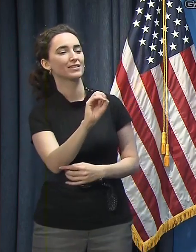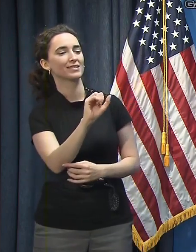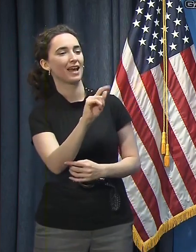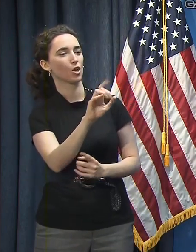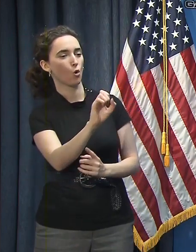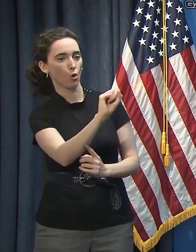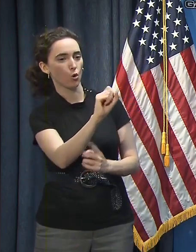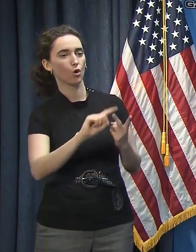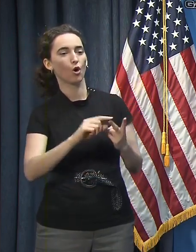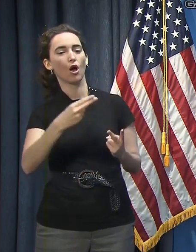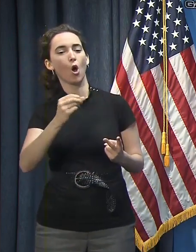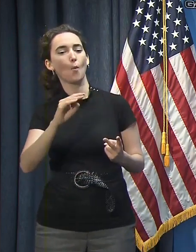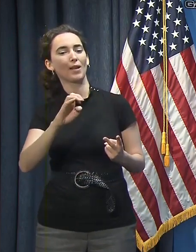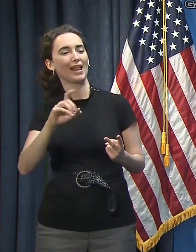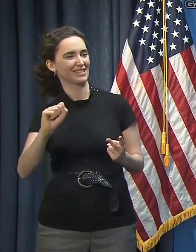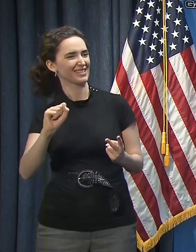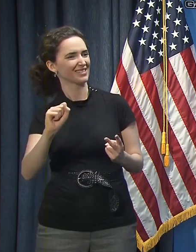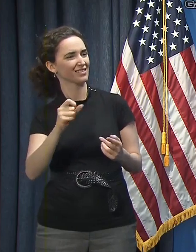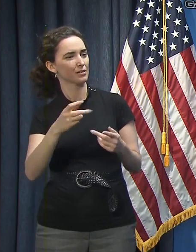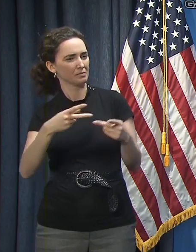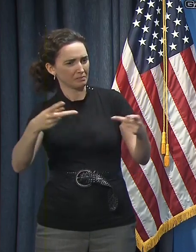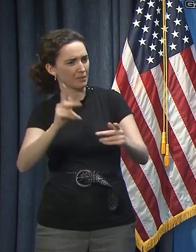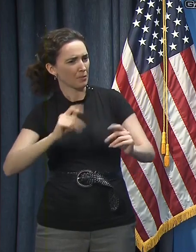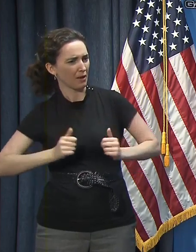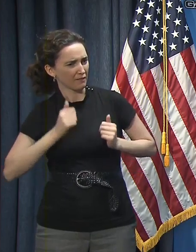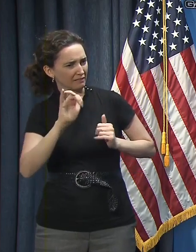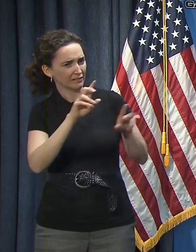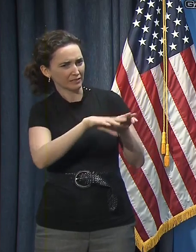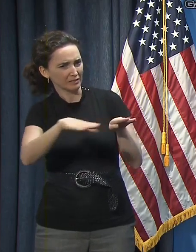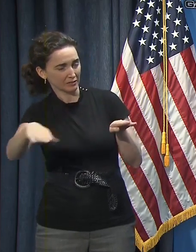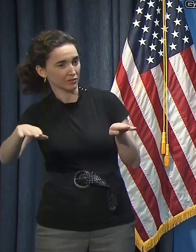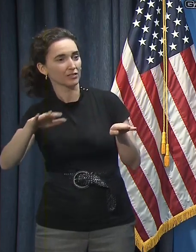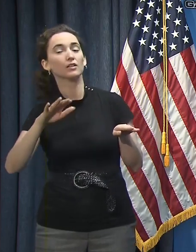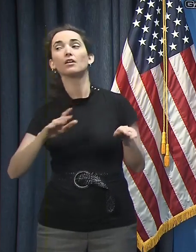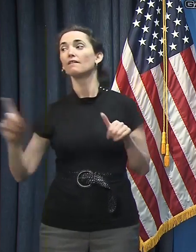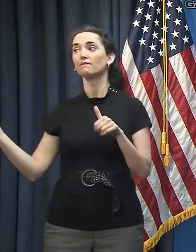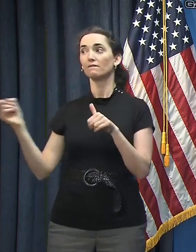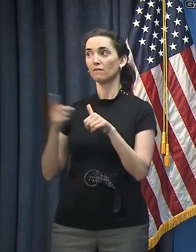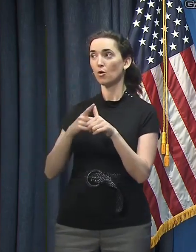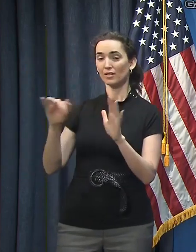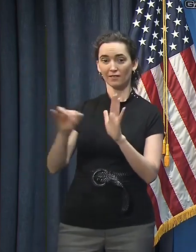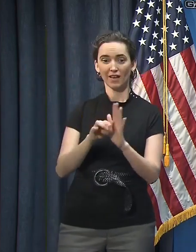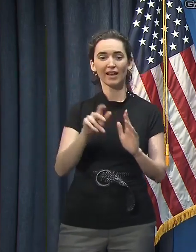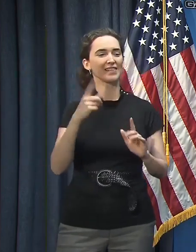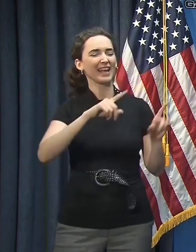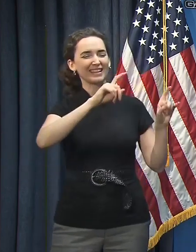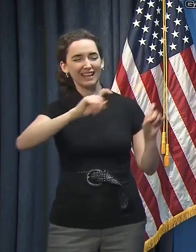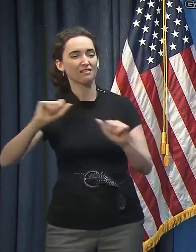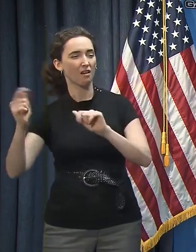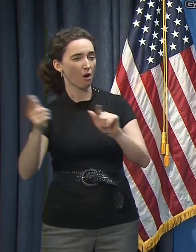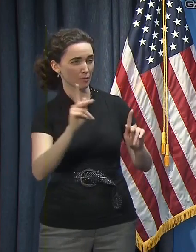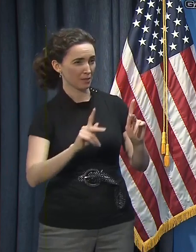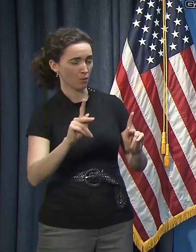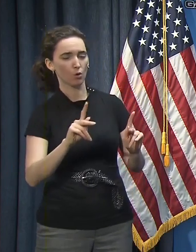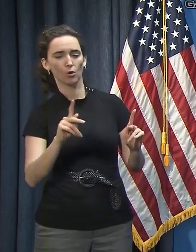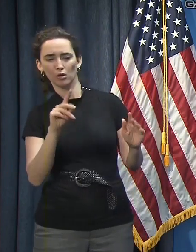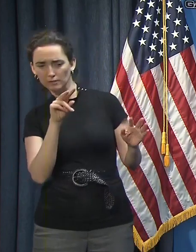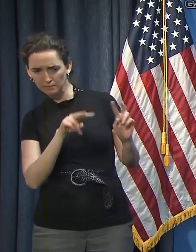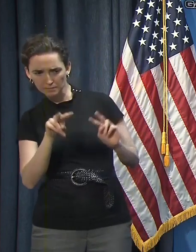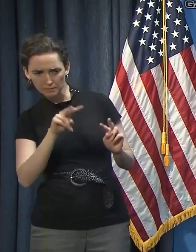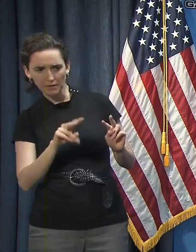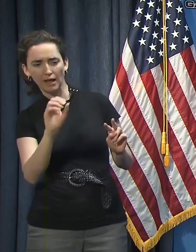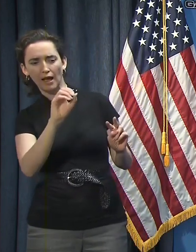shelter in Seattle, both of those studies indicated that at the time that there was an initial outbreak, when they tested the entire population, there was some value to identifying